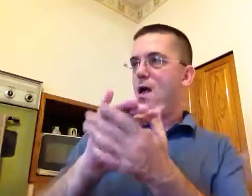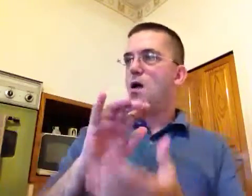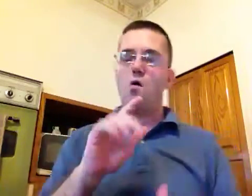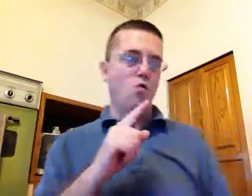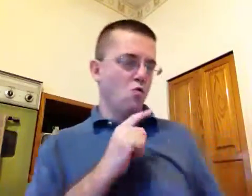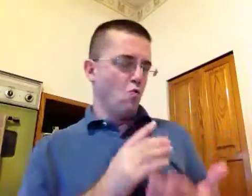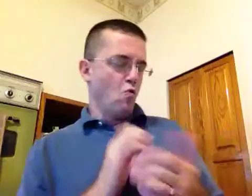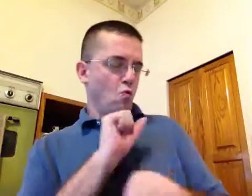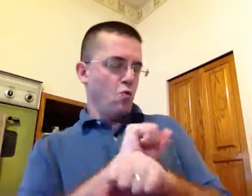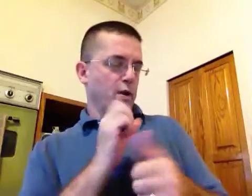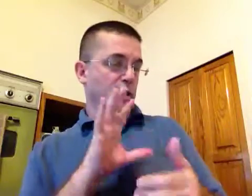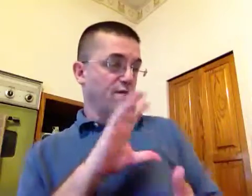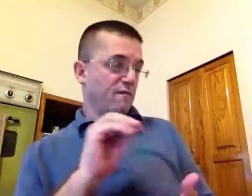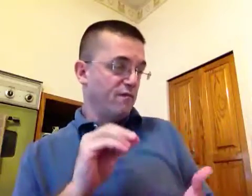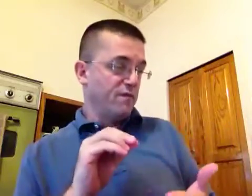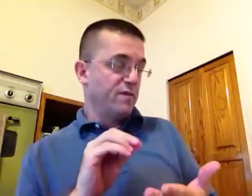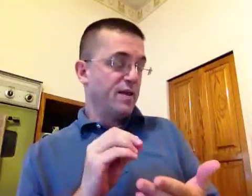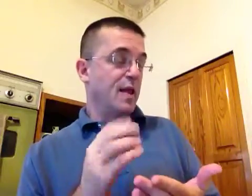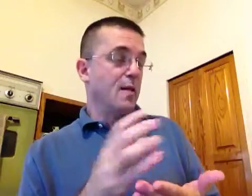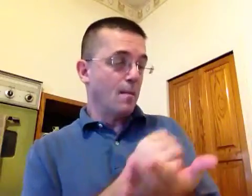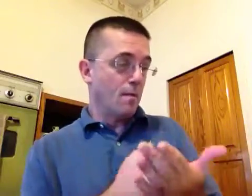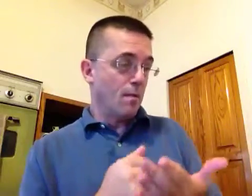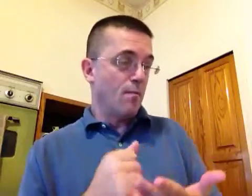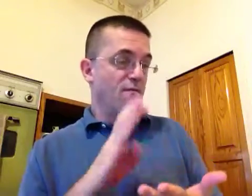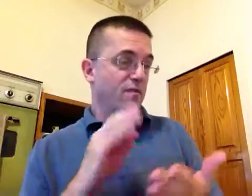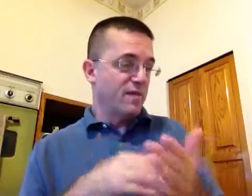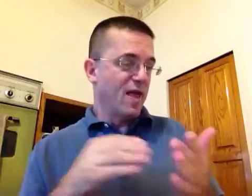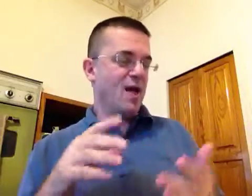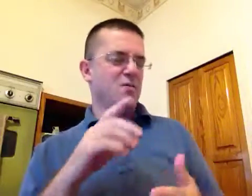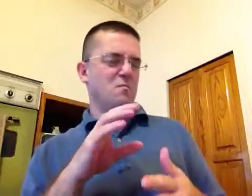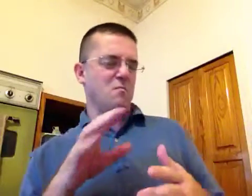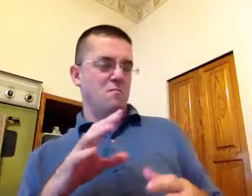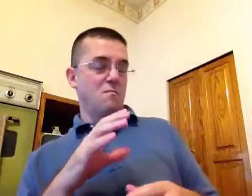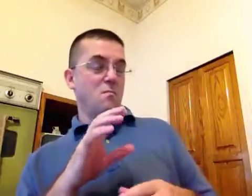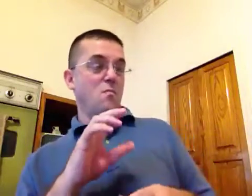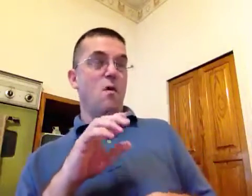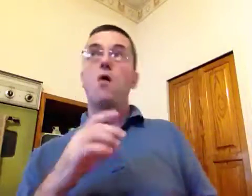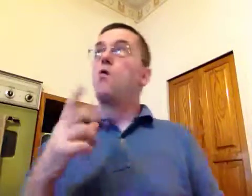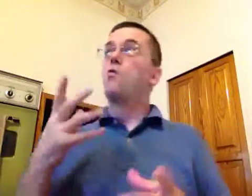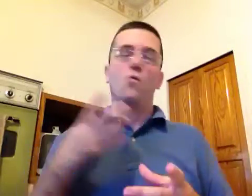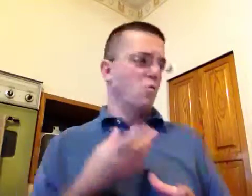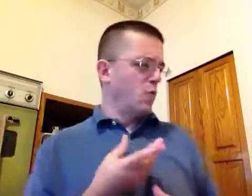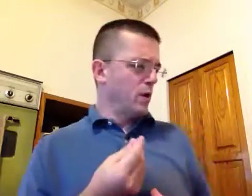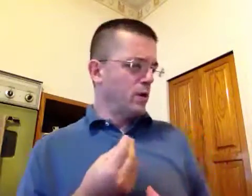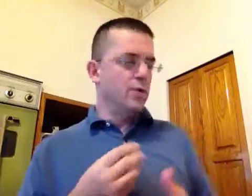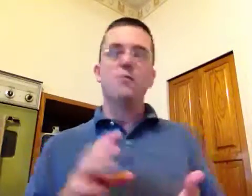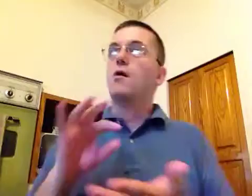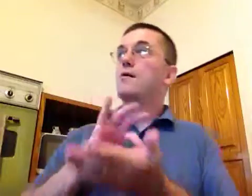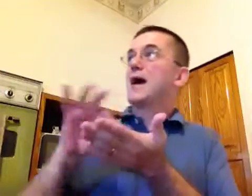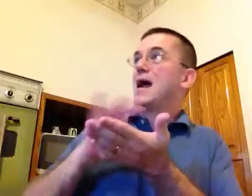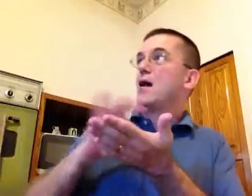part-time? Yes. Cool. What do you do? Accountant for a commercial estate. Good. Okay. Very good.